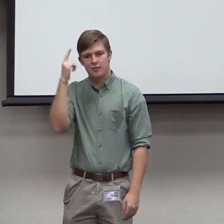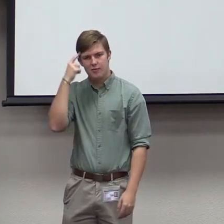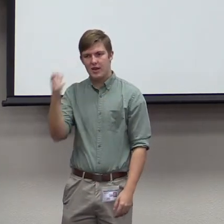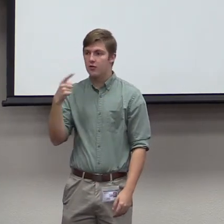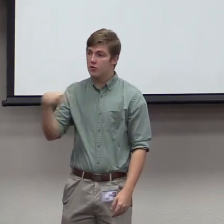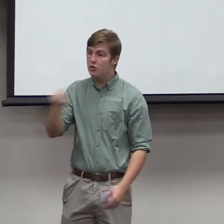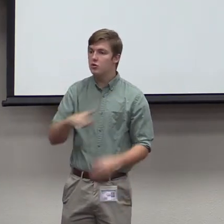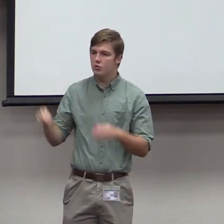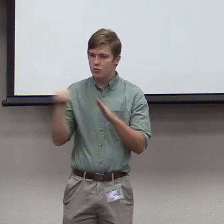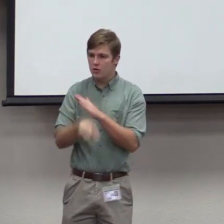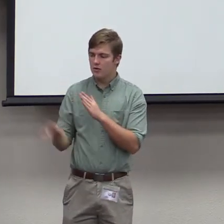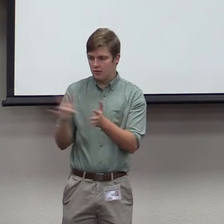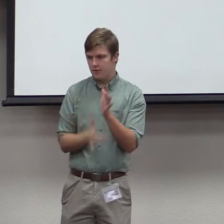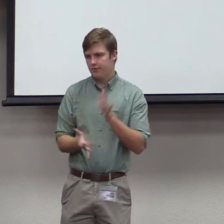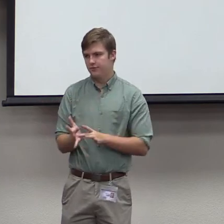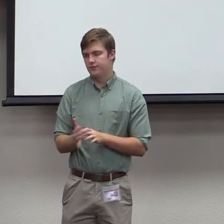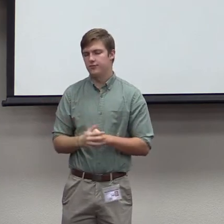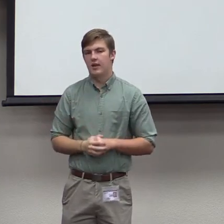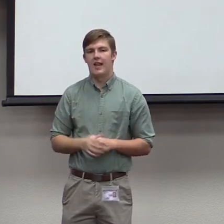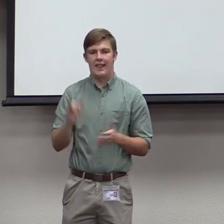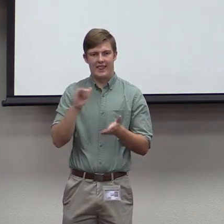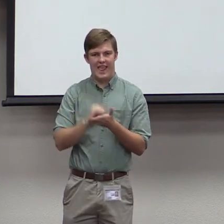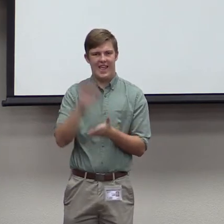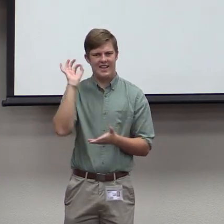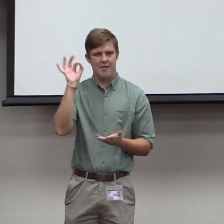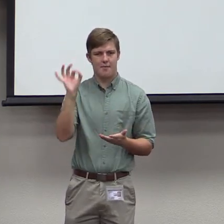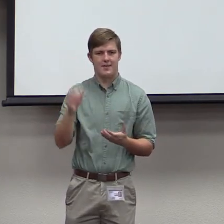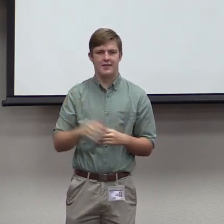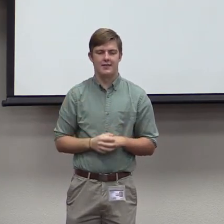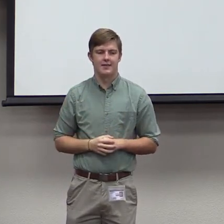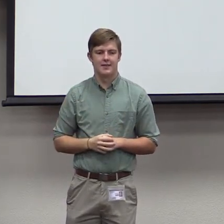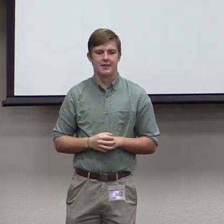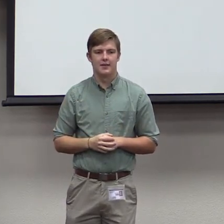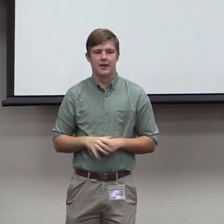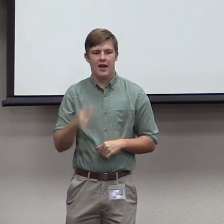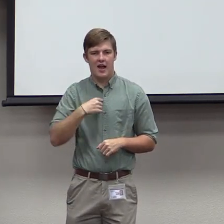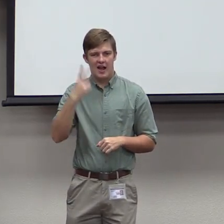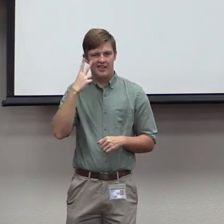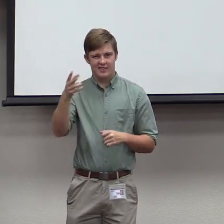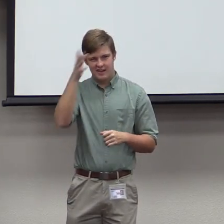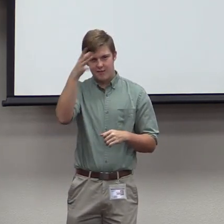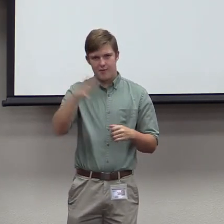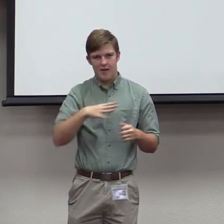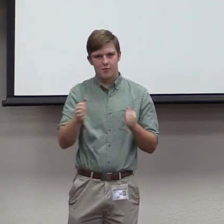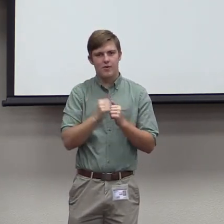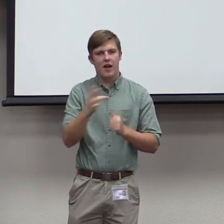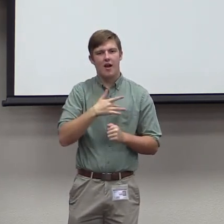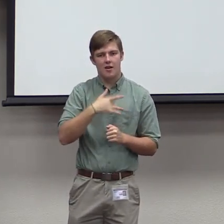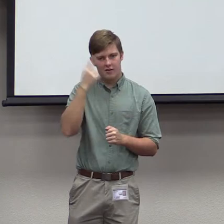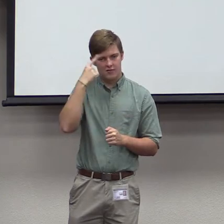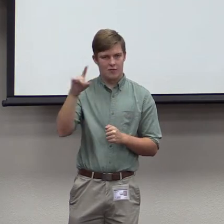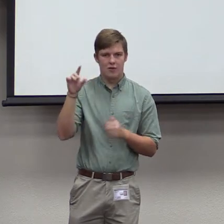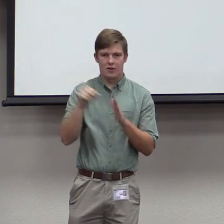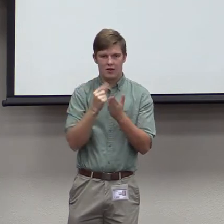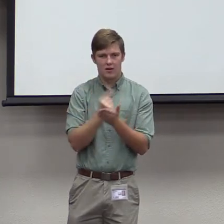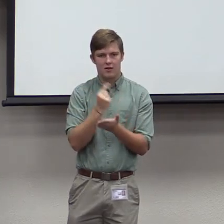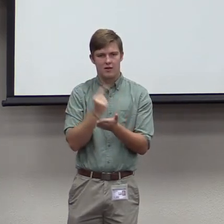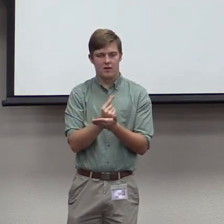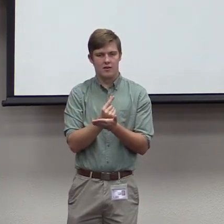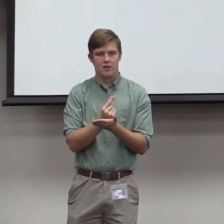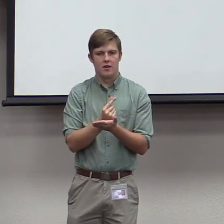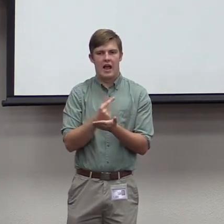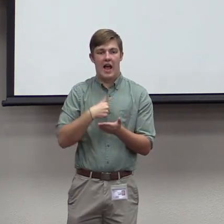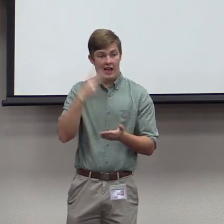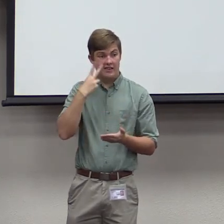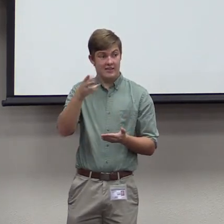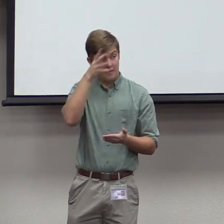Jesus. That's his speech. I see a man with a heart for the gospel. I see a man with a